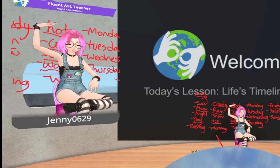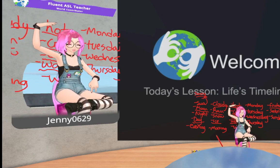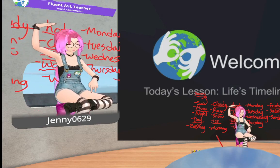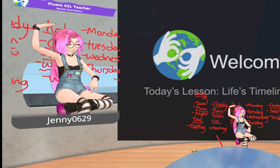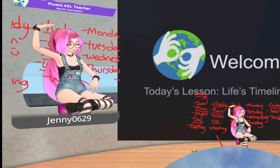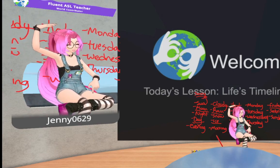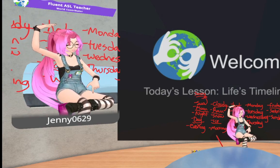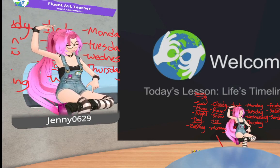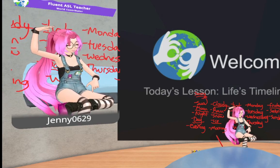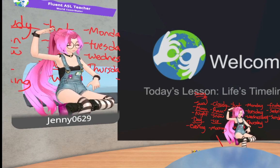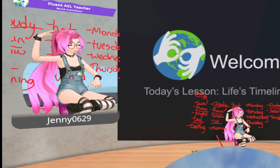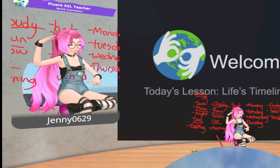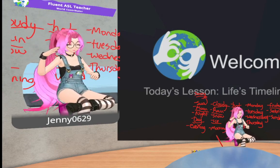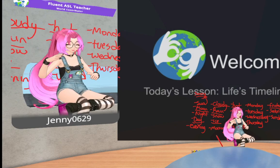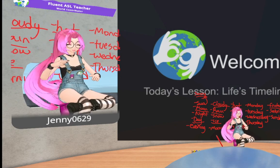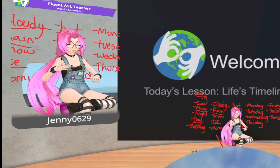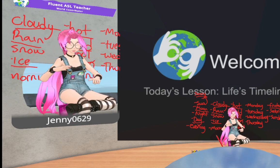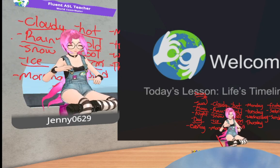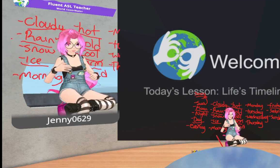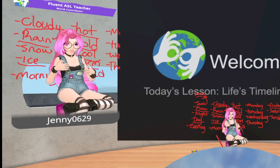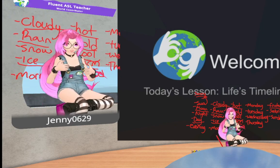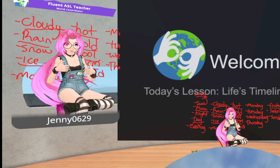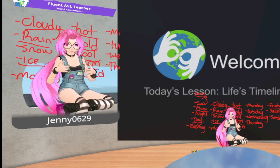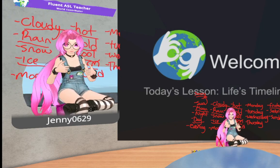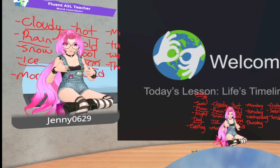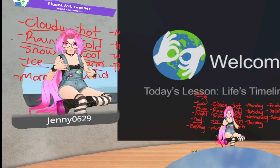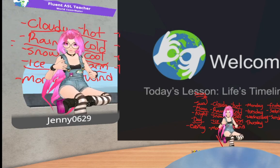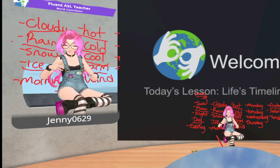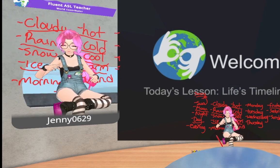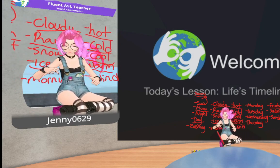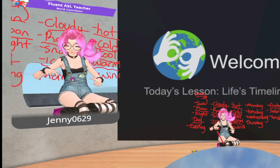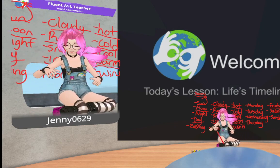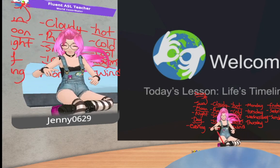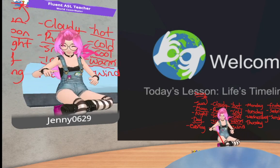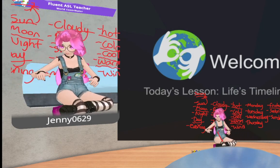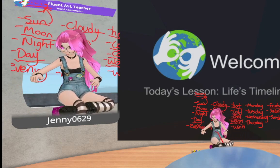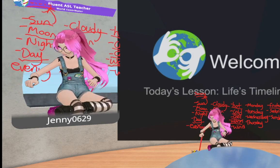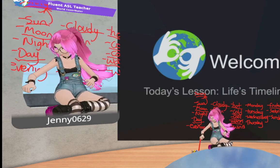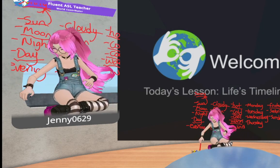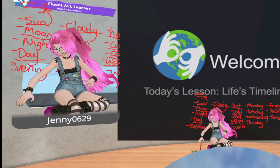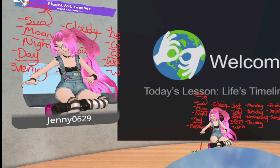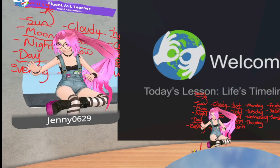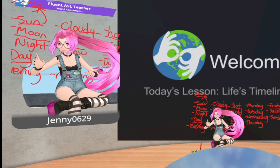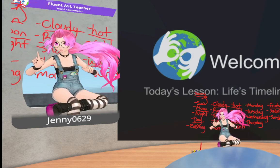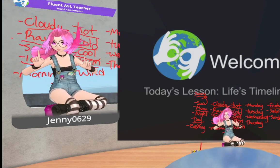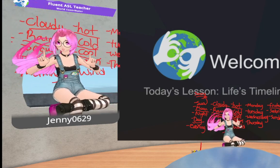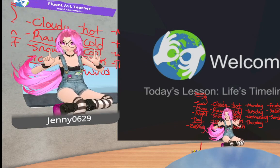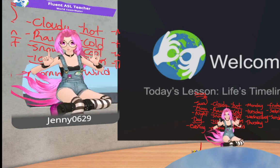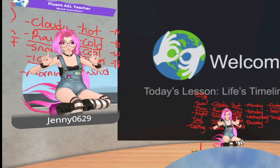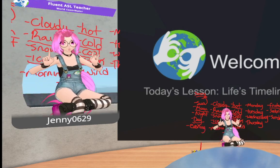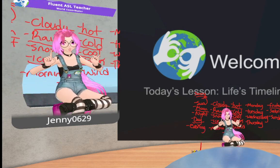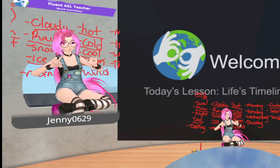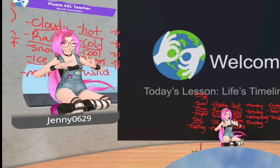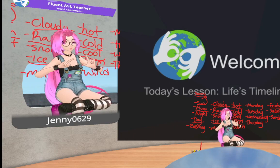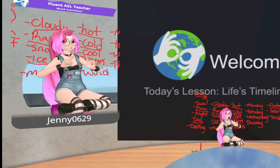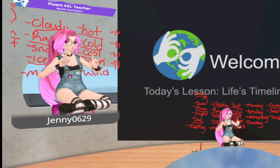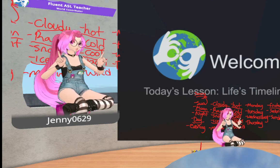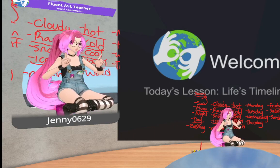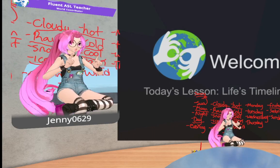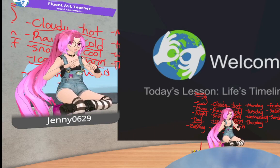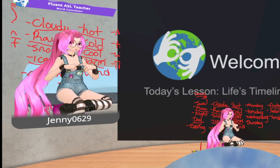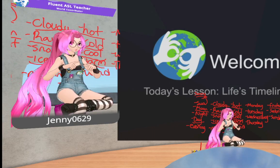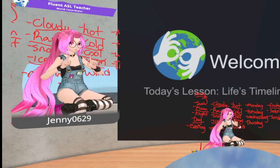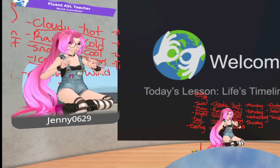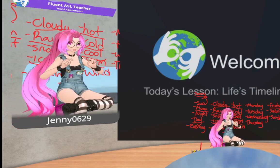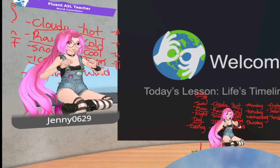the sun. There you go. You got it. Heck yes. Is there any questions about anything